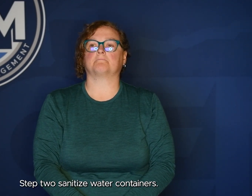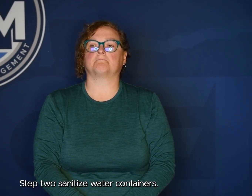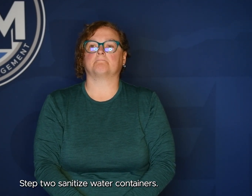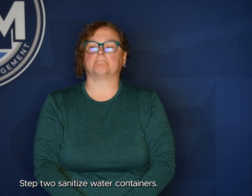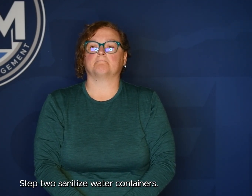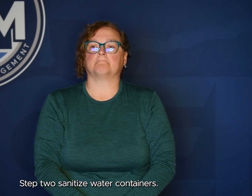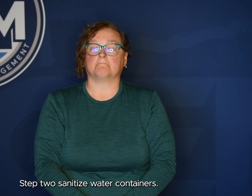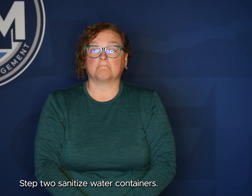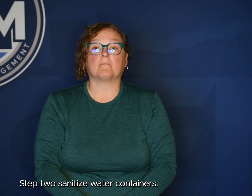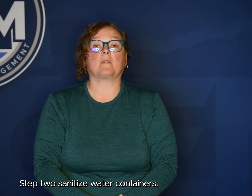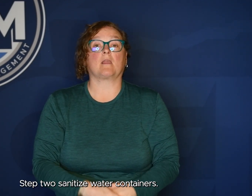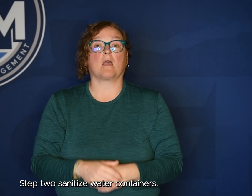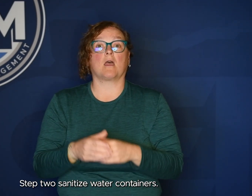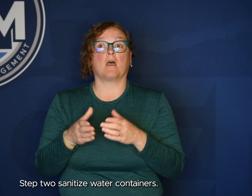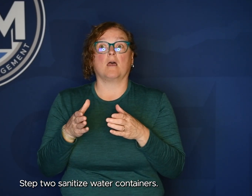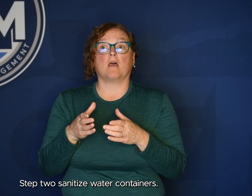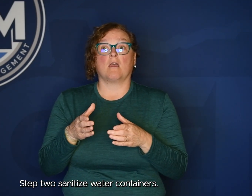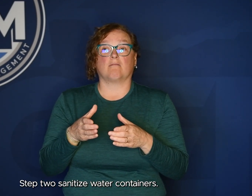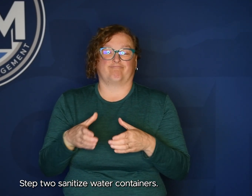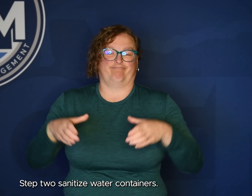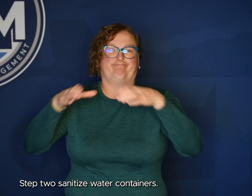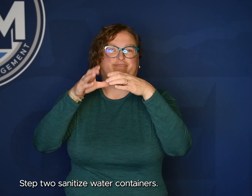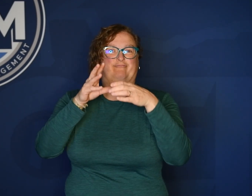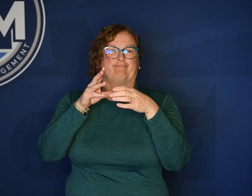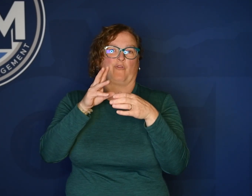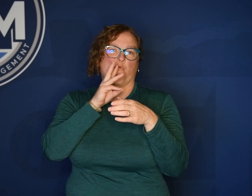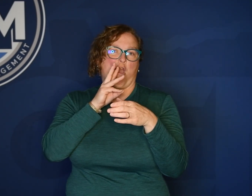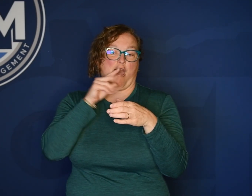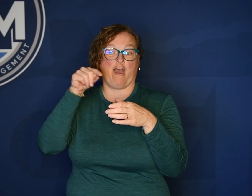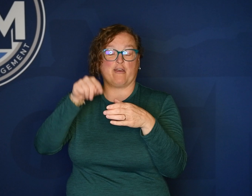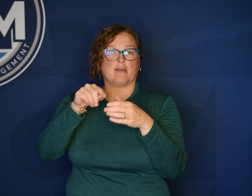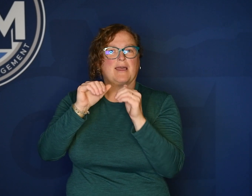Step 2. Sanitize water containers.